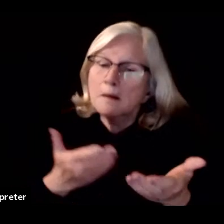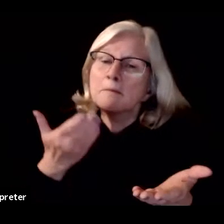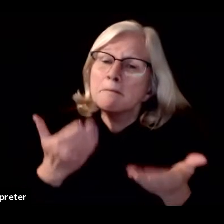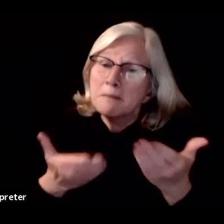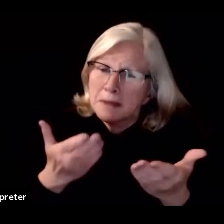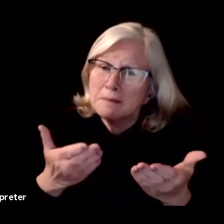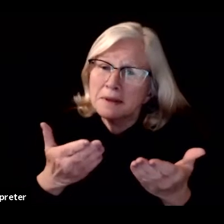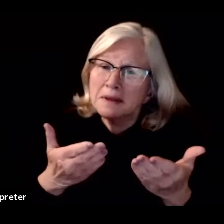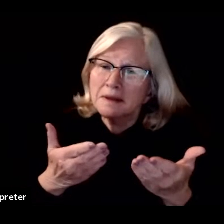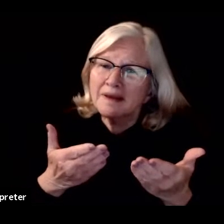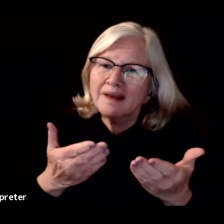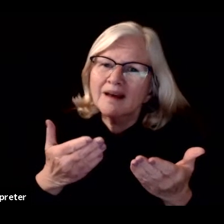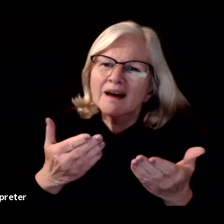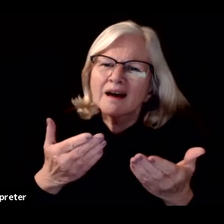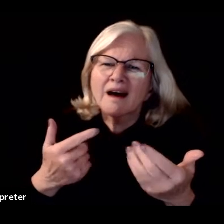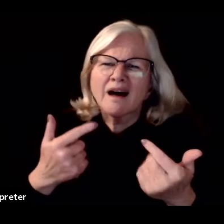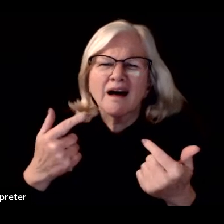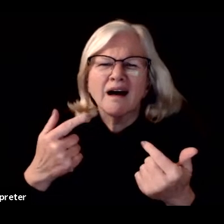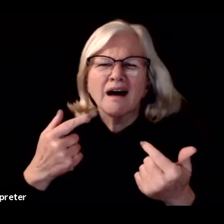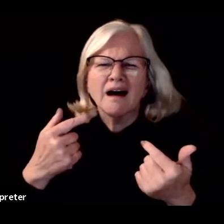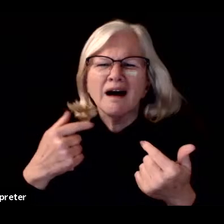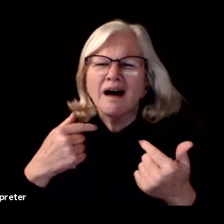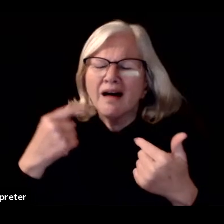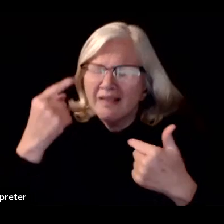a headache, extreme tiredness or